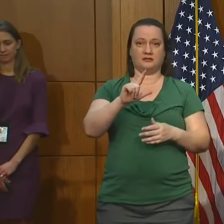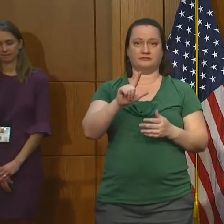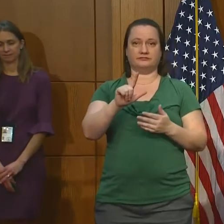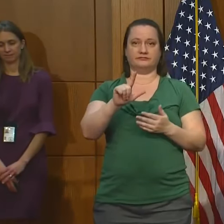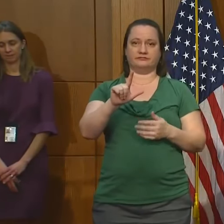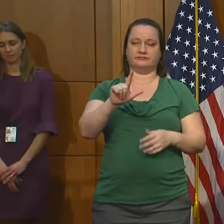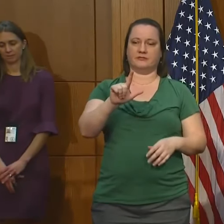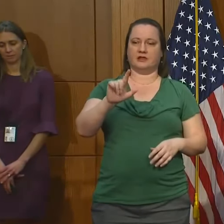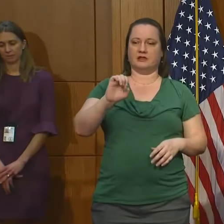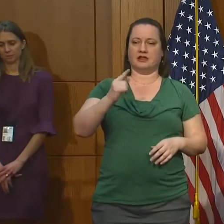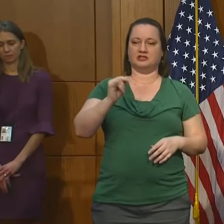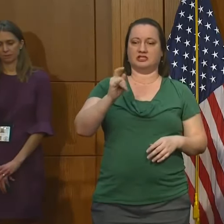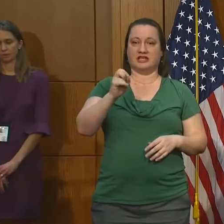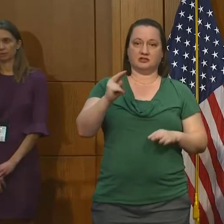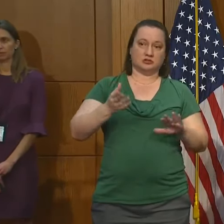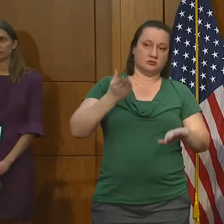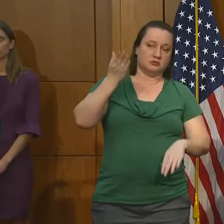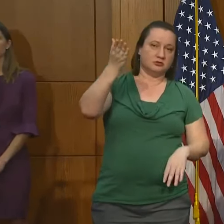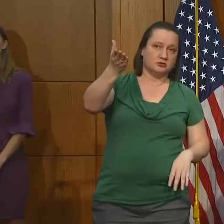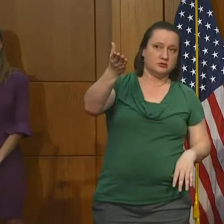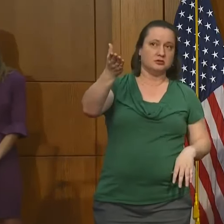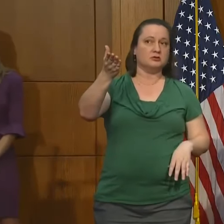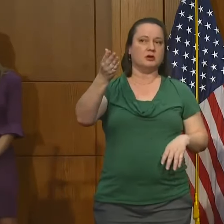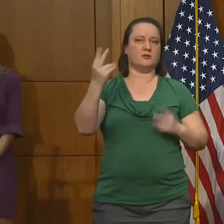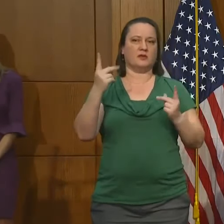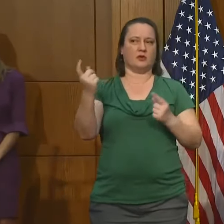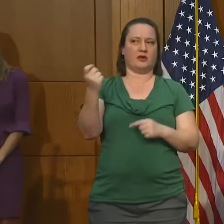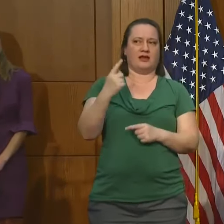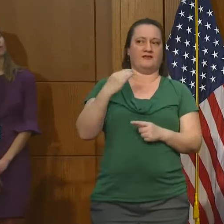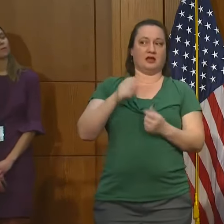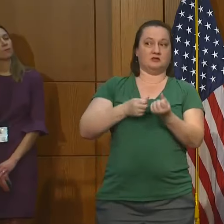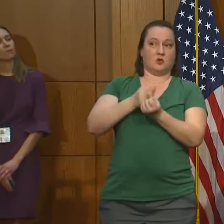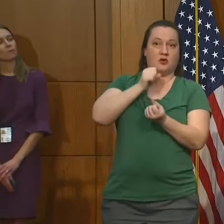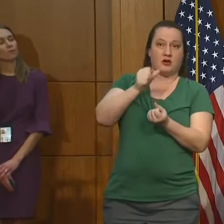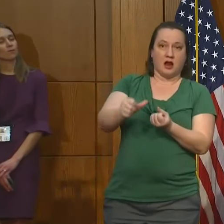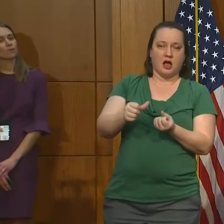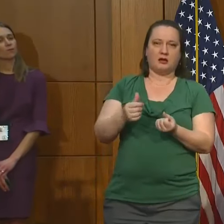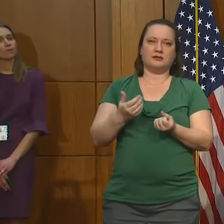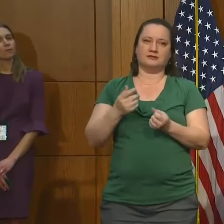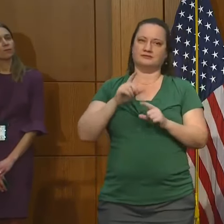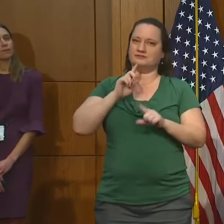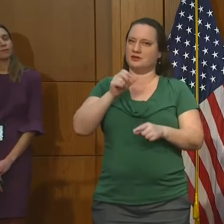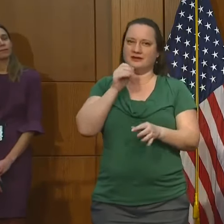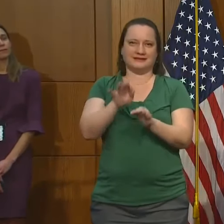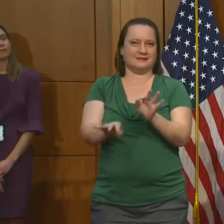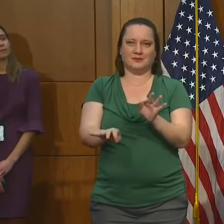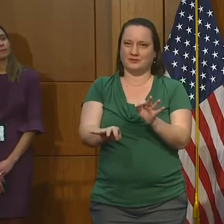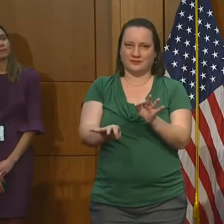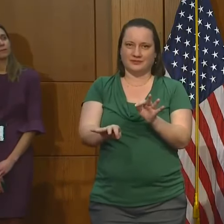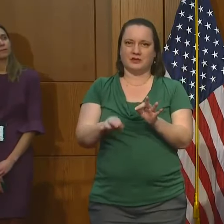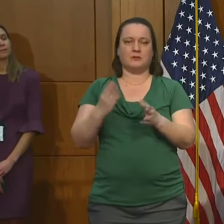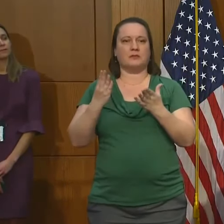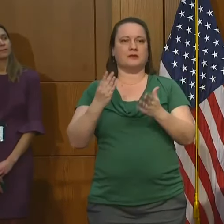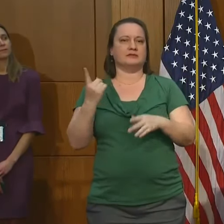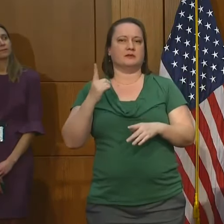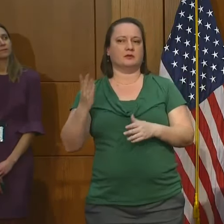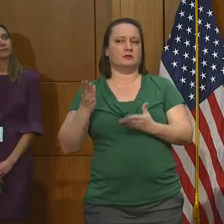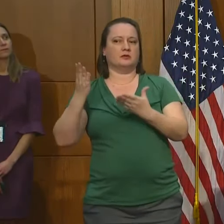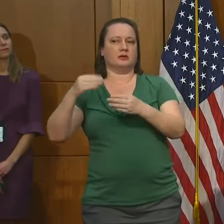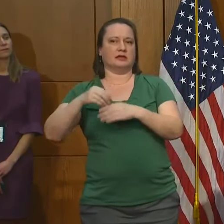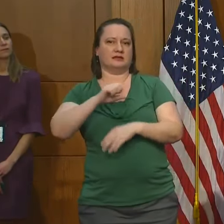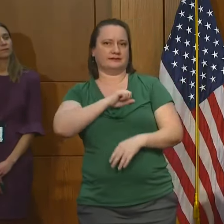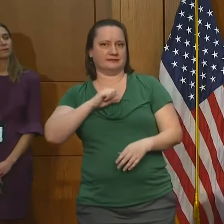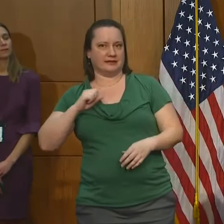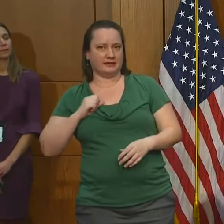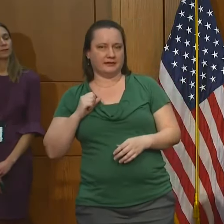as you might imagine. So a piece of legislation will come through the let's say, the Senate. It will be vetted through